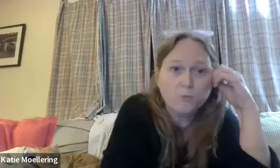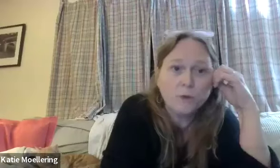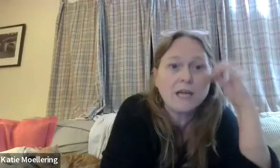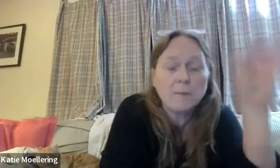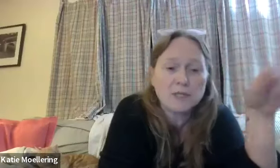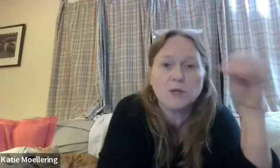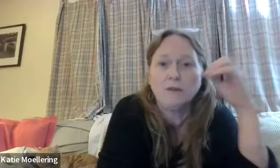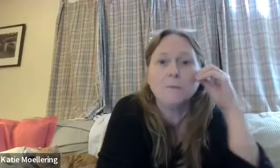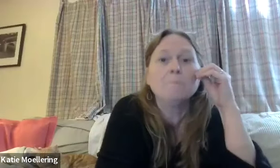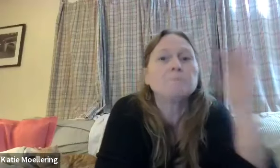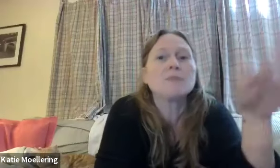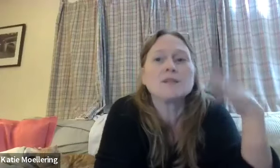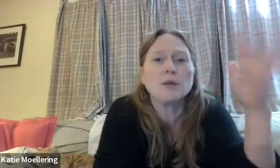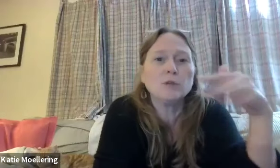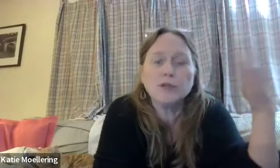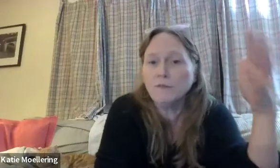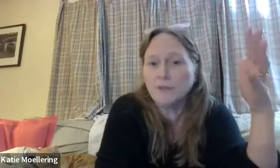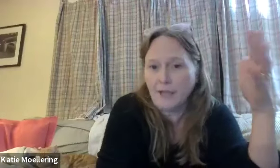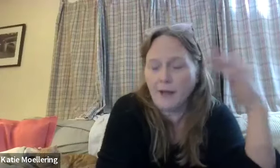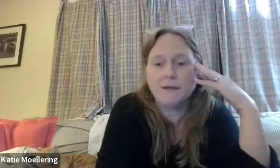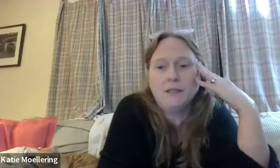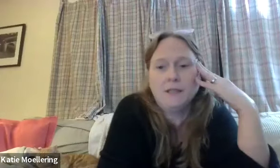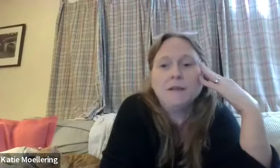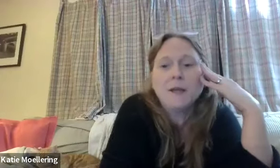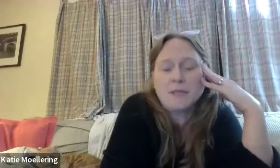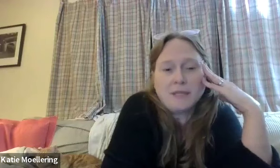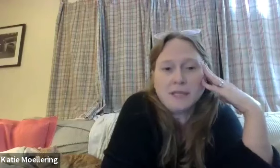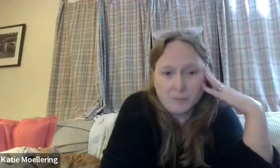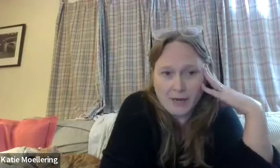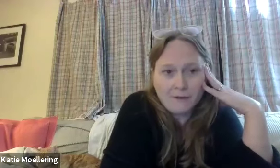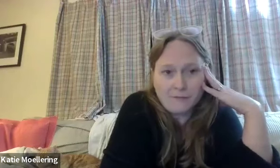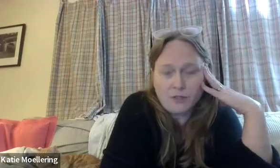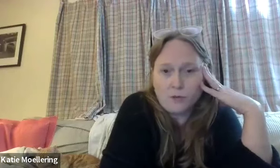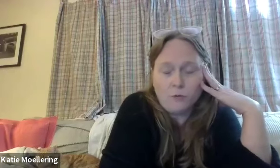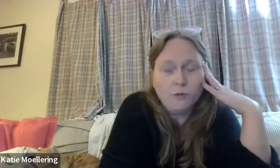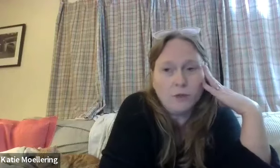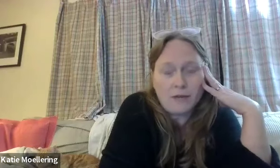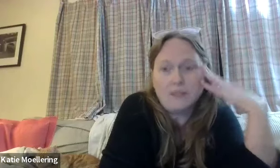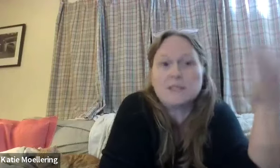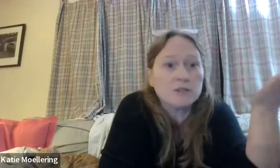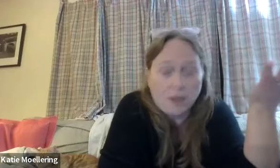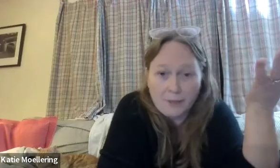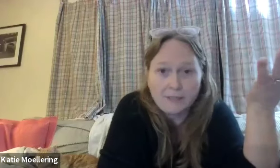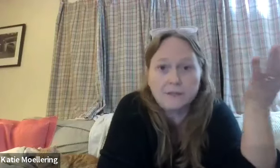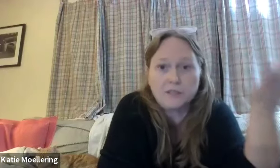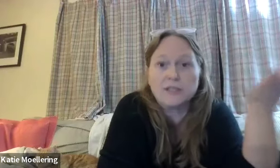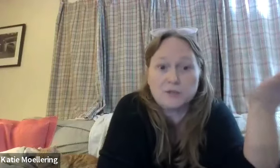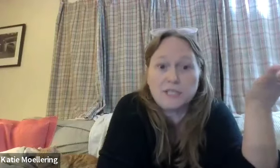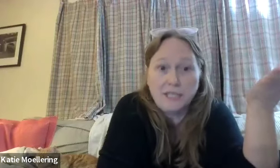what topics we'll cover. So look over that and then be thinking about if you have any certain topic that you're interested